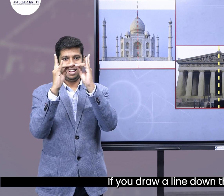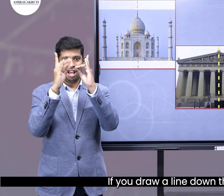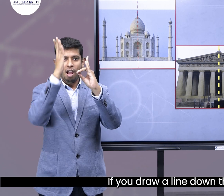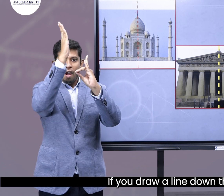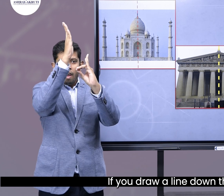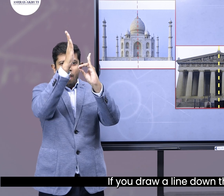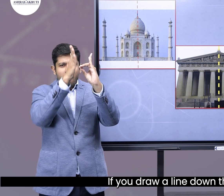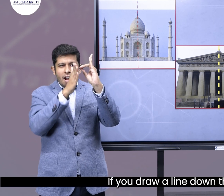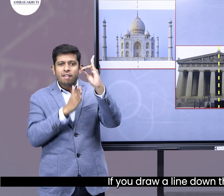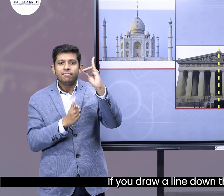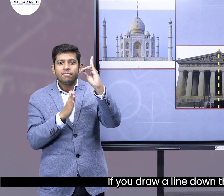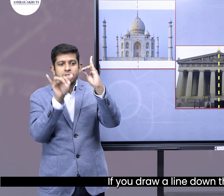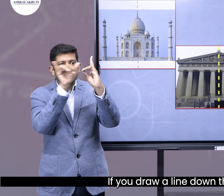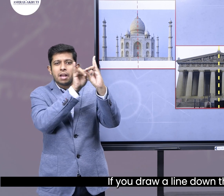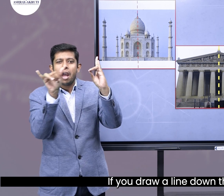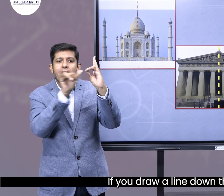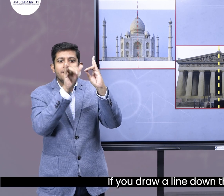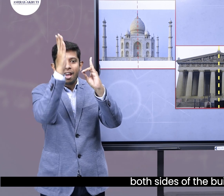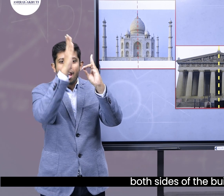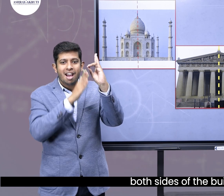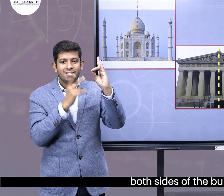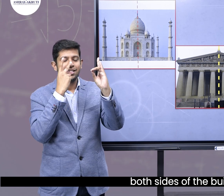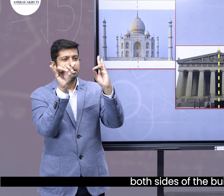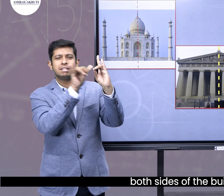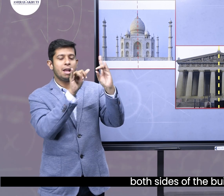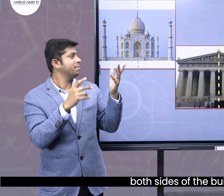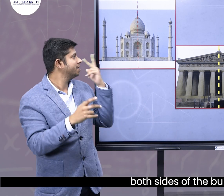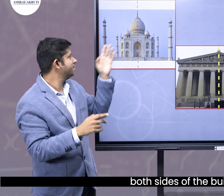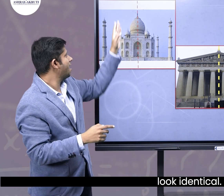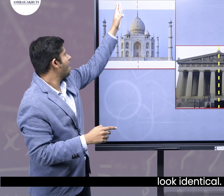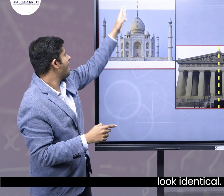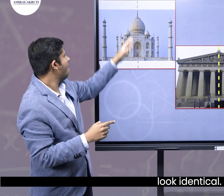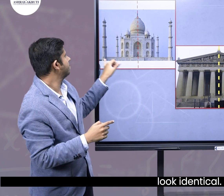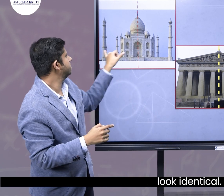If you draw a line down the middle, both sides of the building look identical.